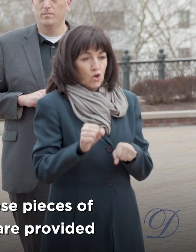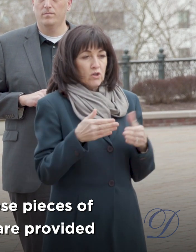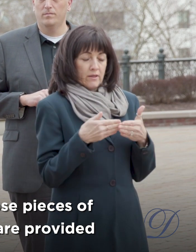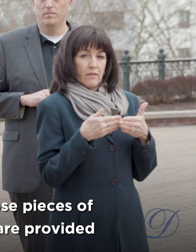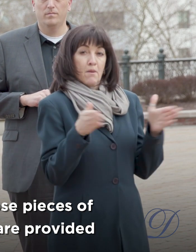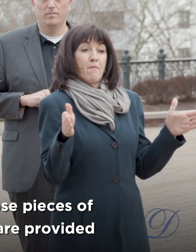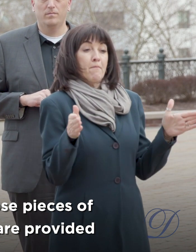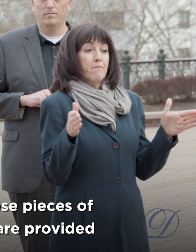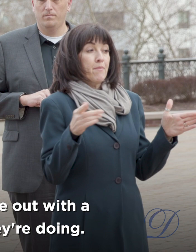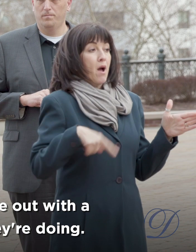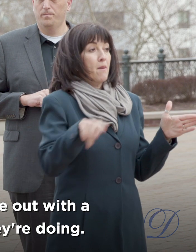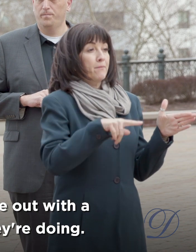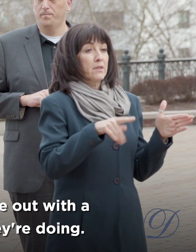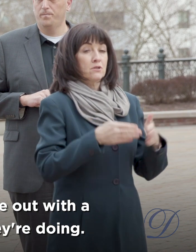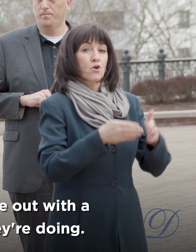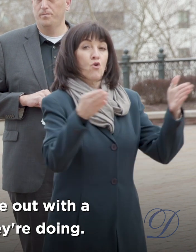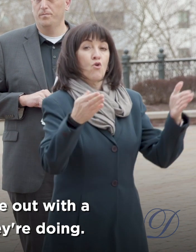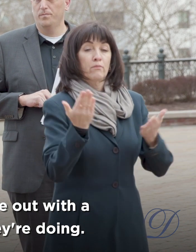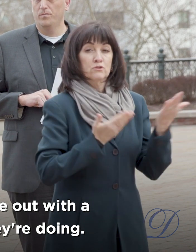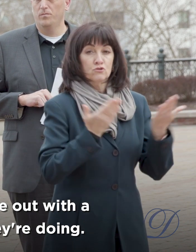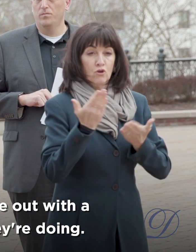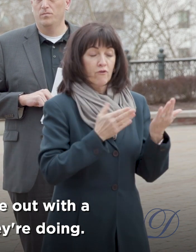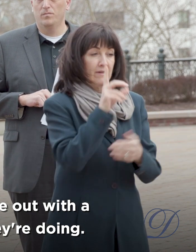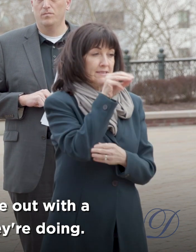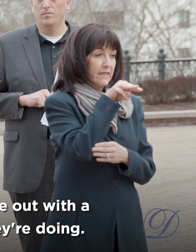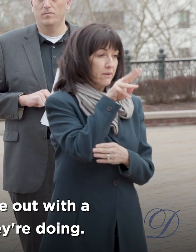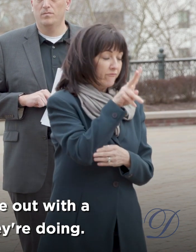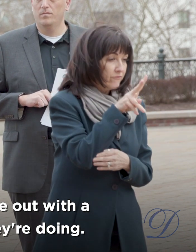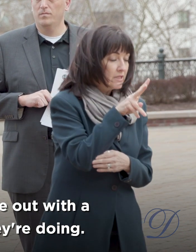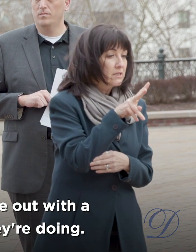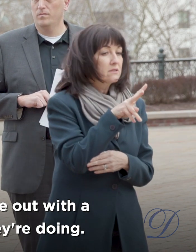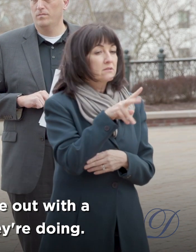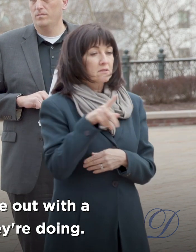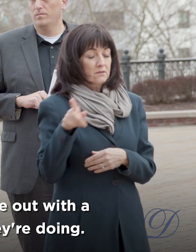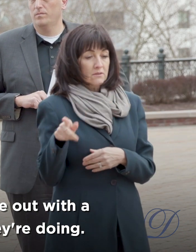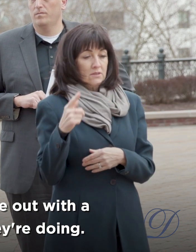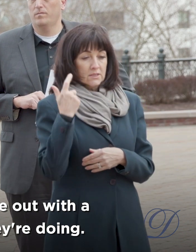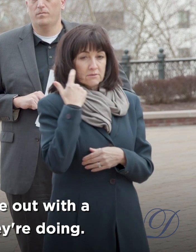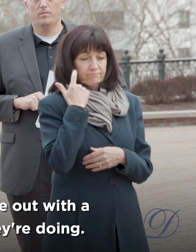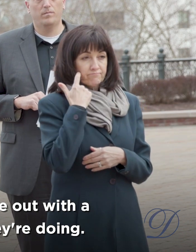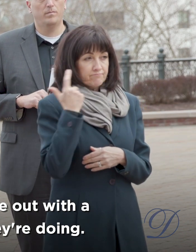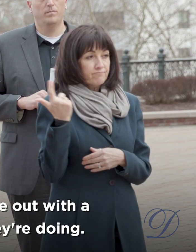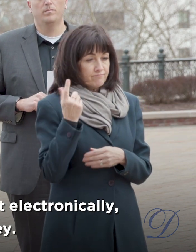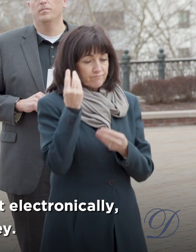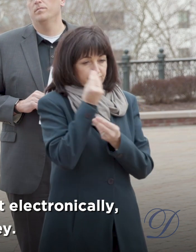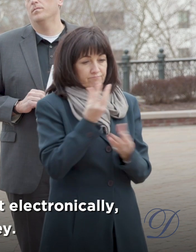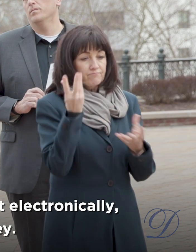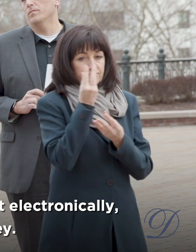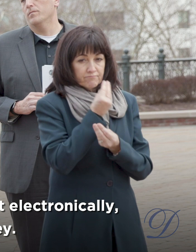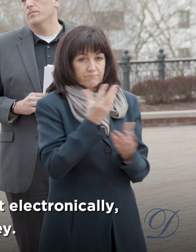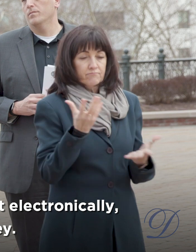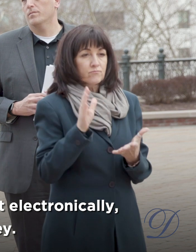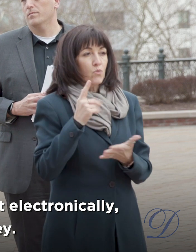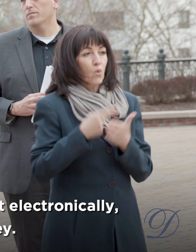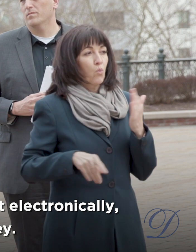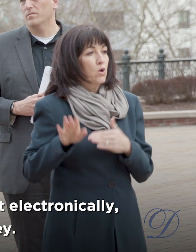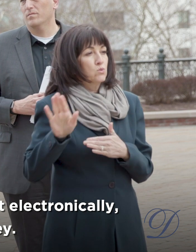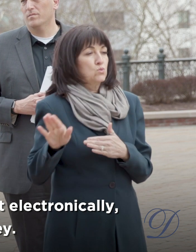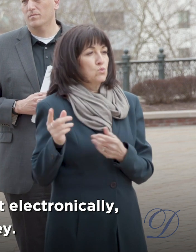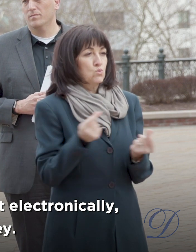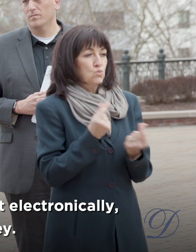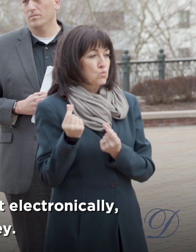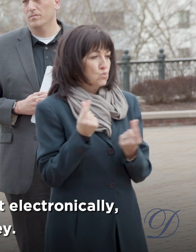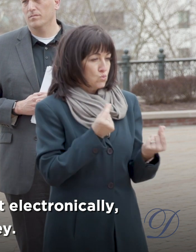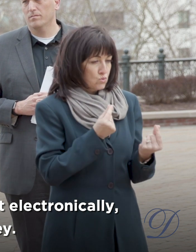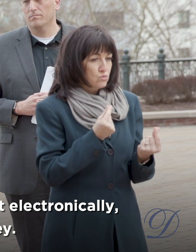public-facing services that are provided by the state. The DMV has come out with a whole series of things that they're doing. They're